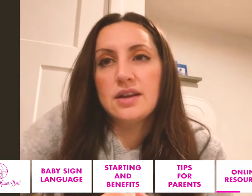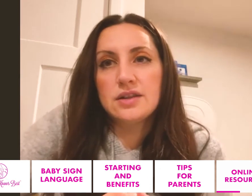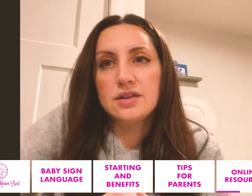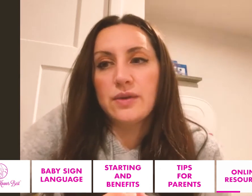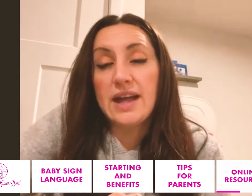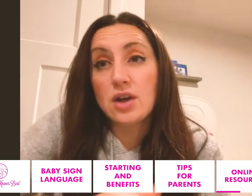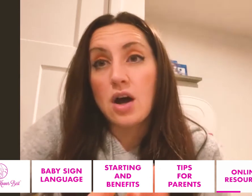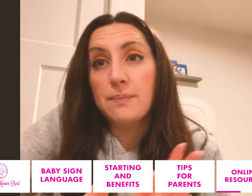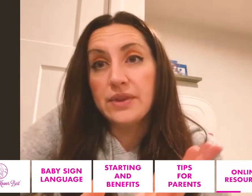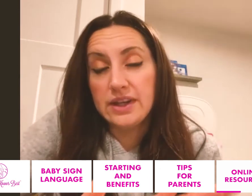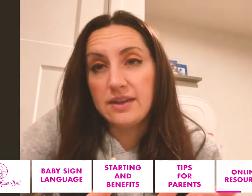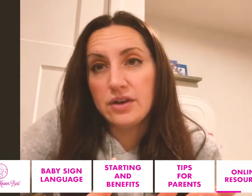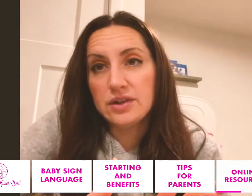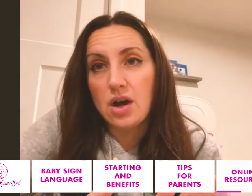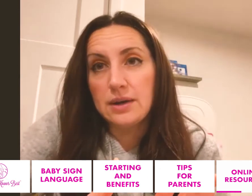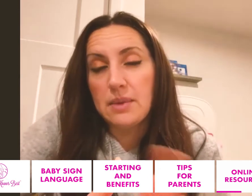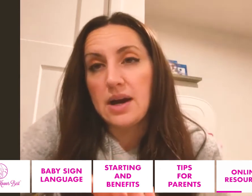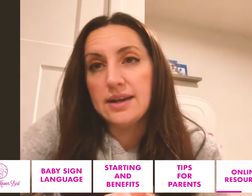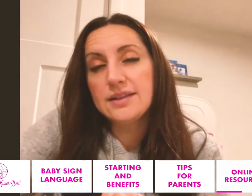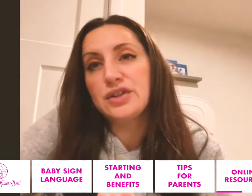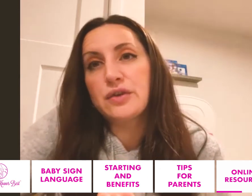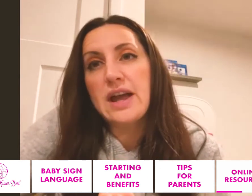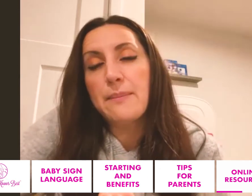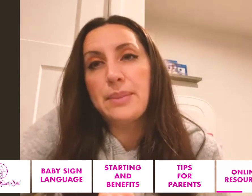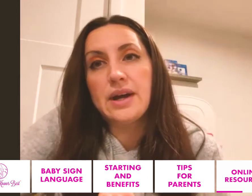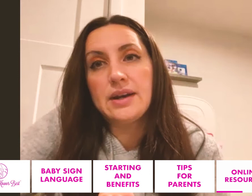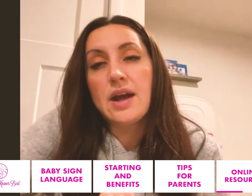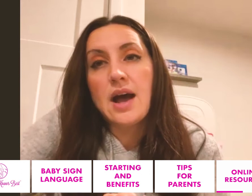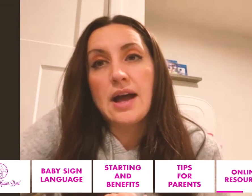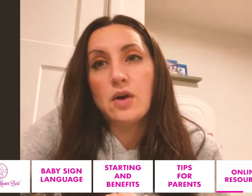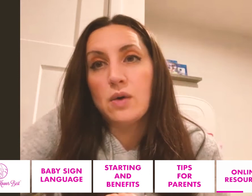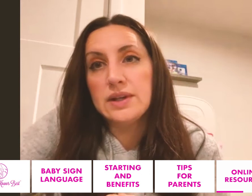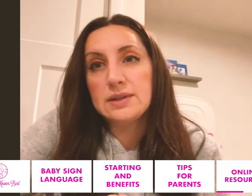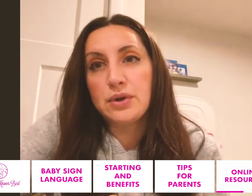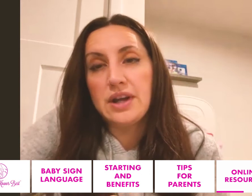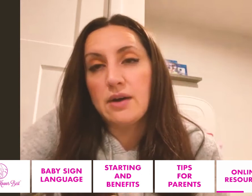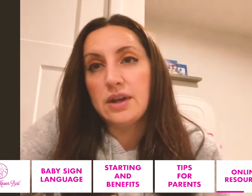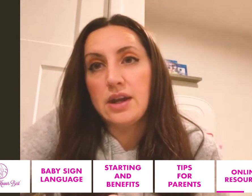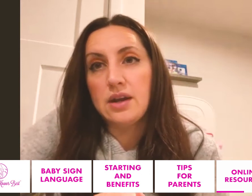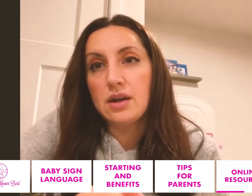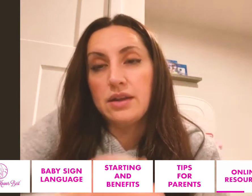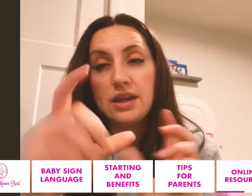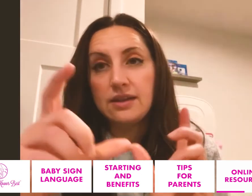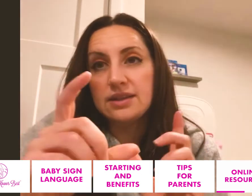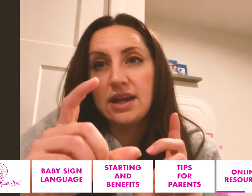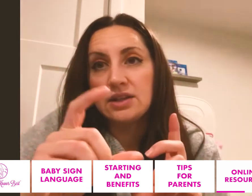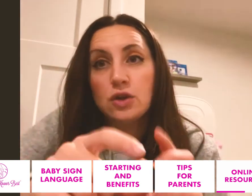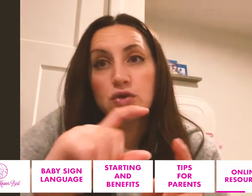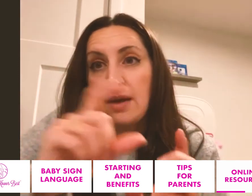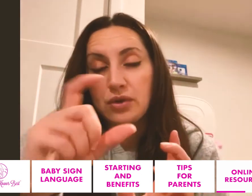So that's the link there is on my Instagram, but I always put out a thing that says, drop your